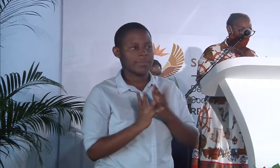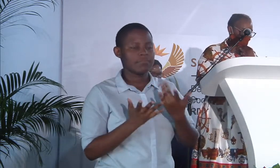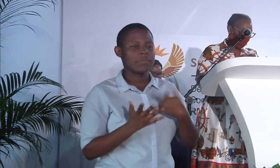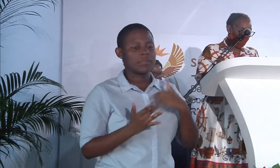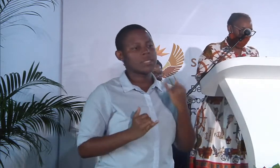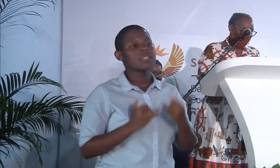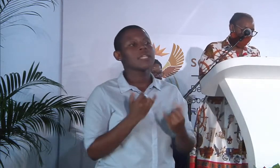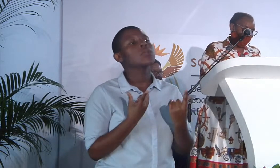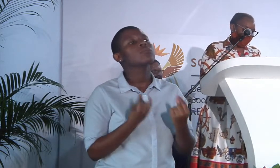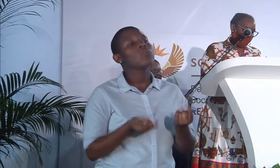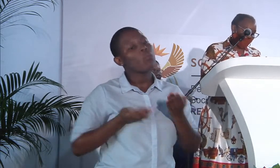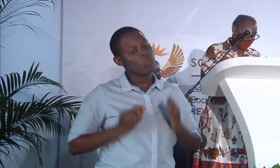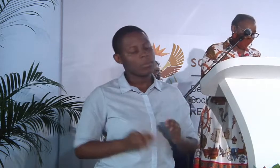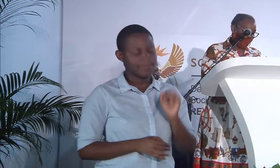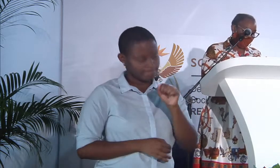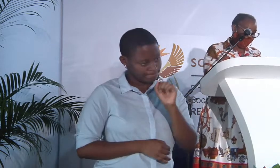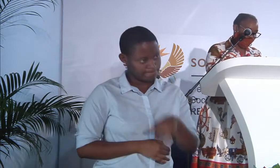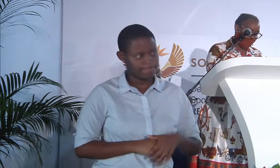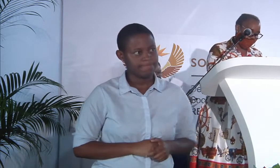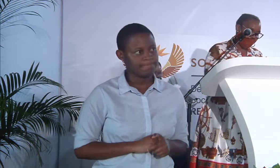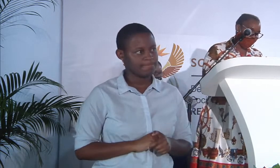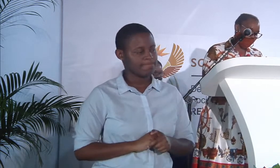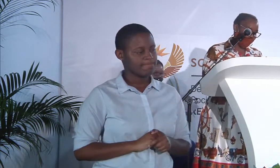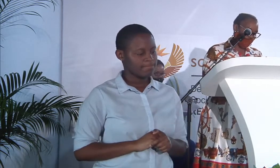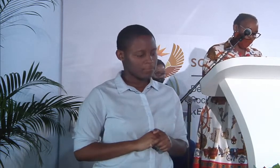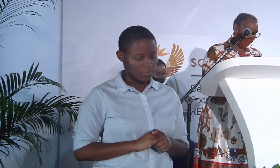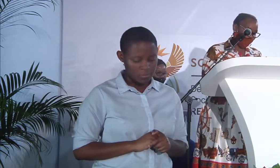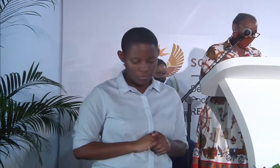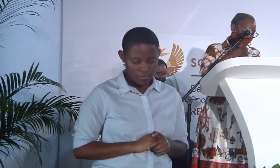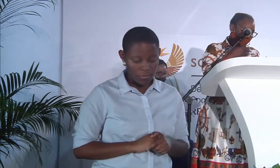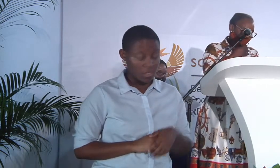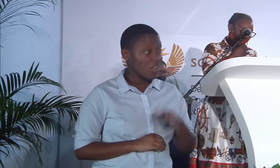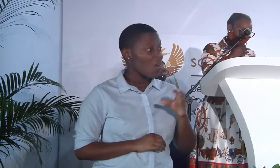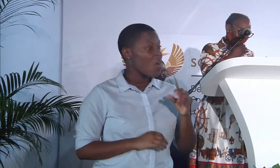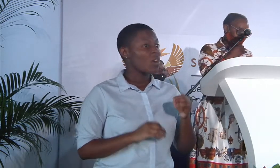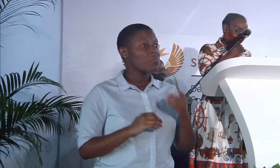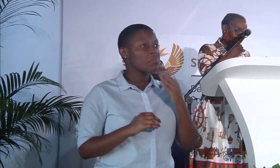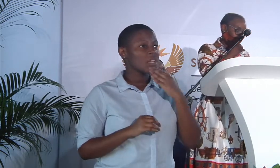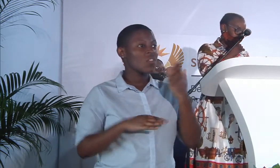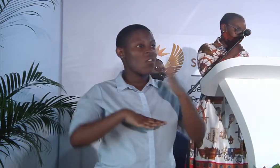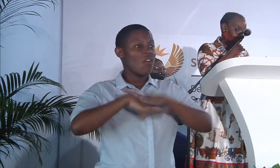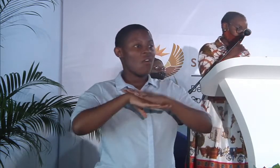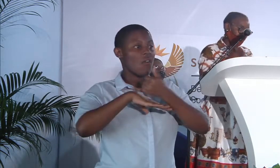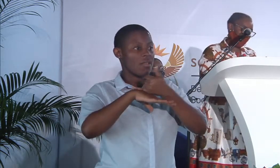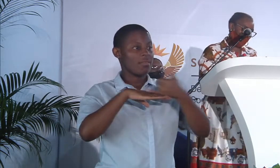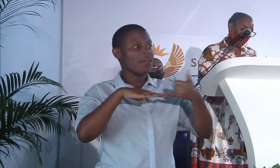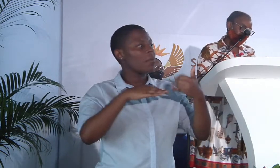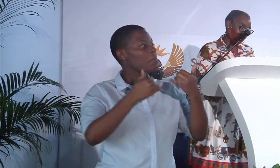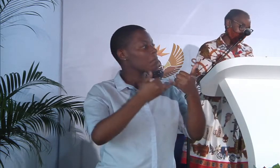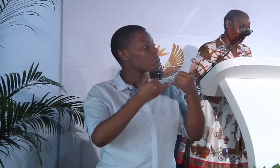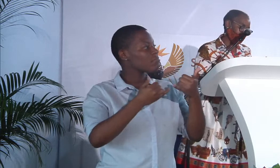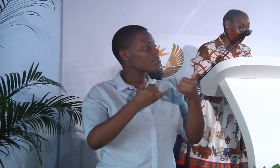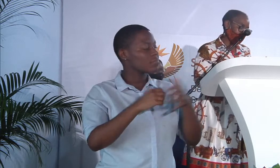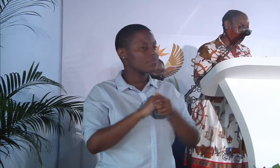personal. Then the next one is online. For the online, we've got